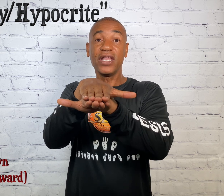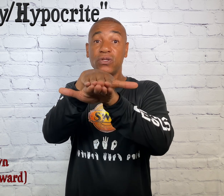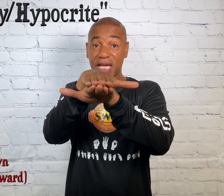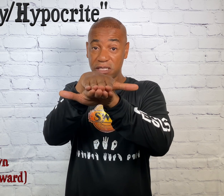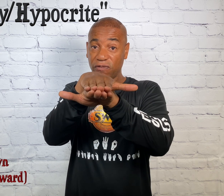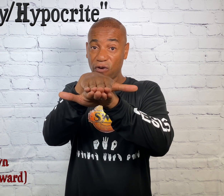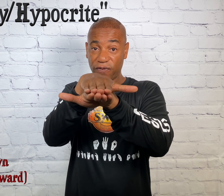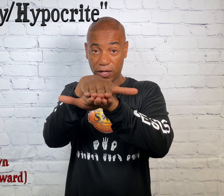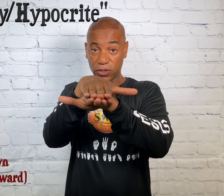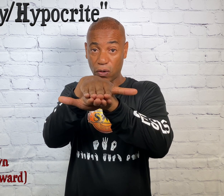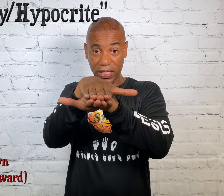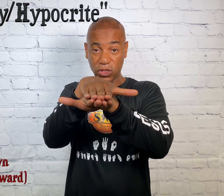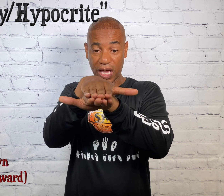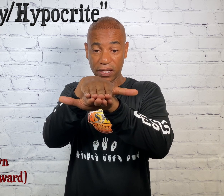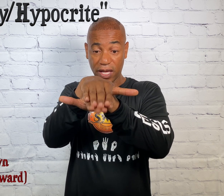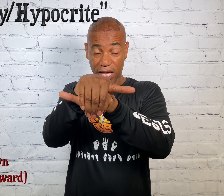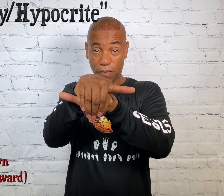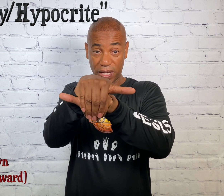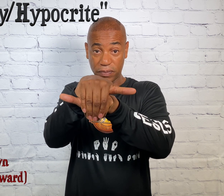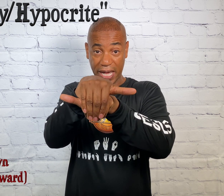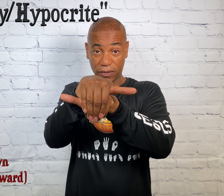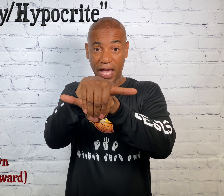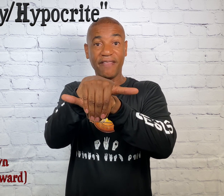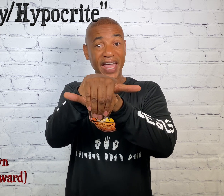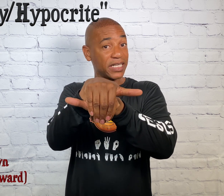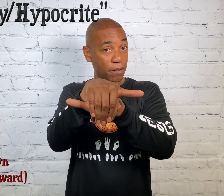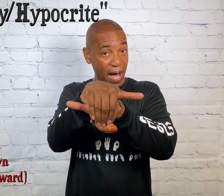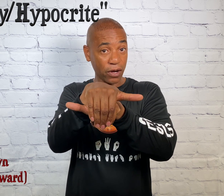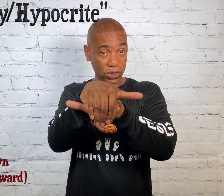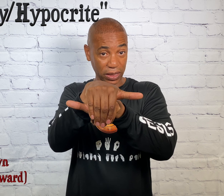you take these 4 fingers on each hand and you bend them down. That is hypocrisy.